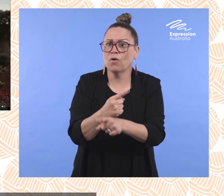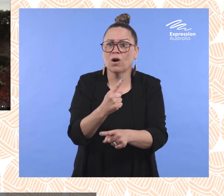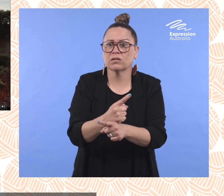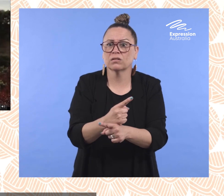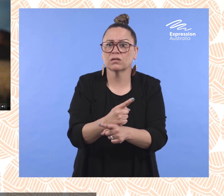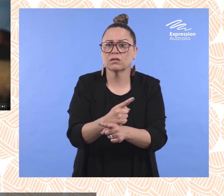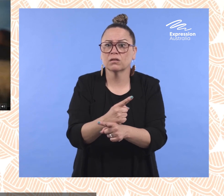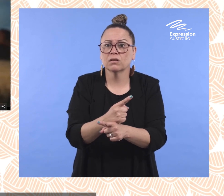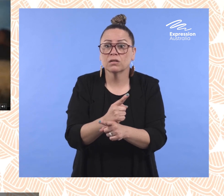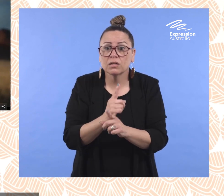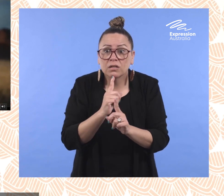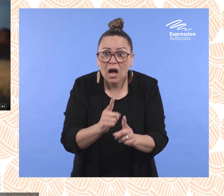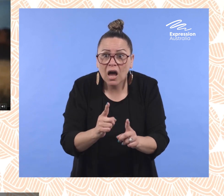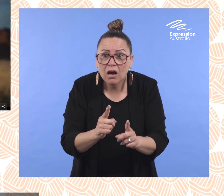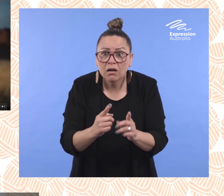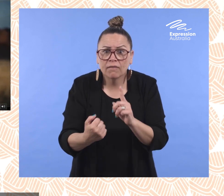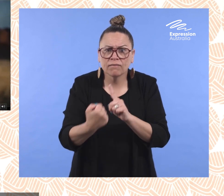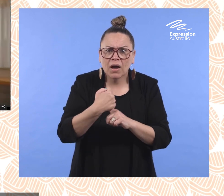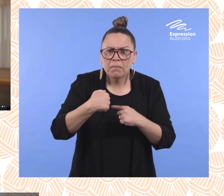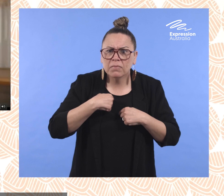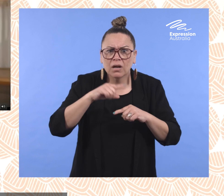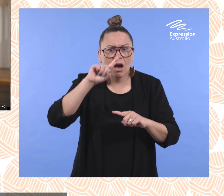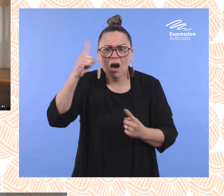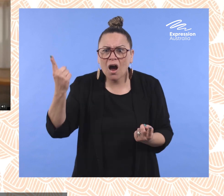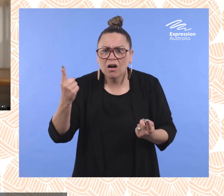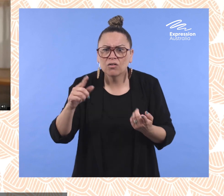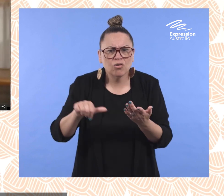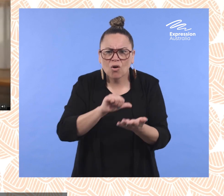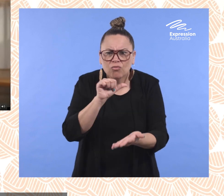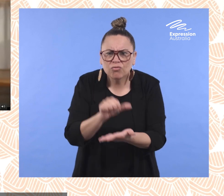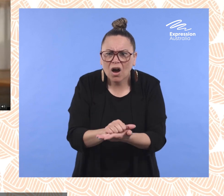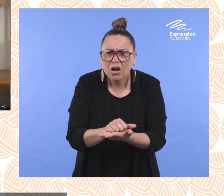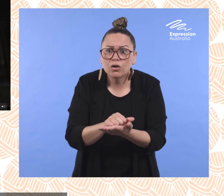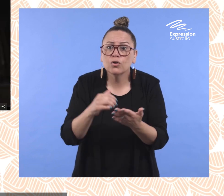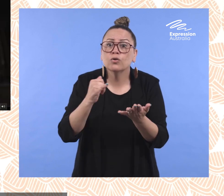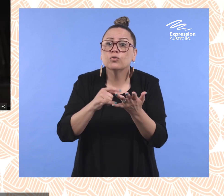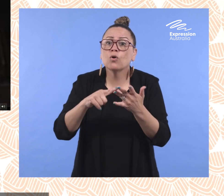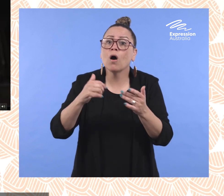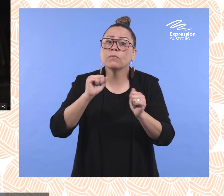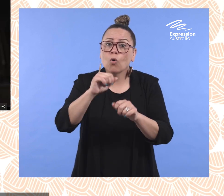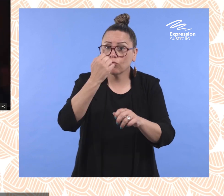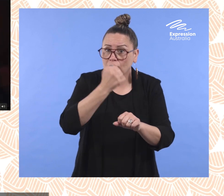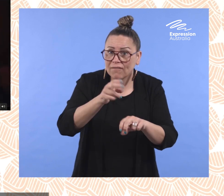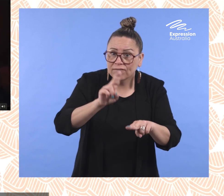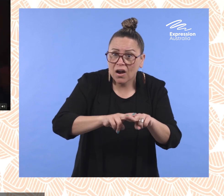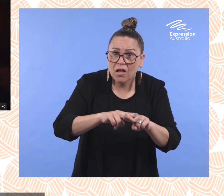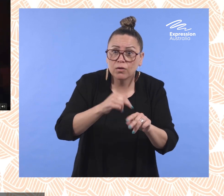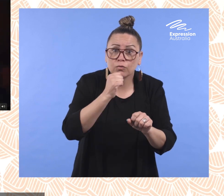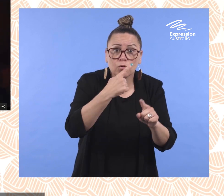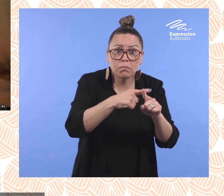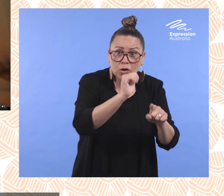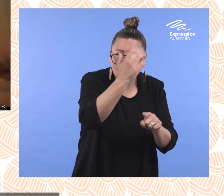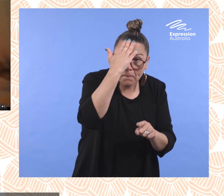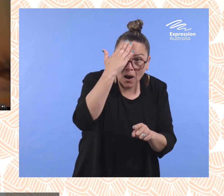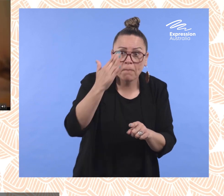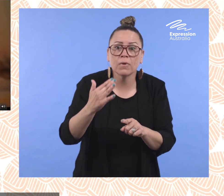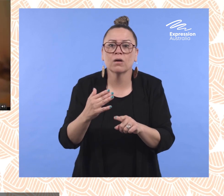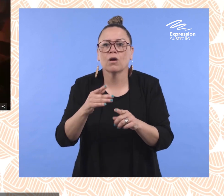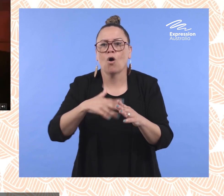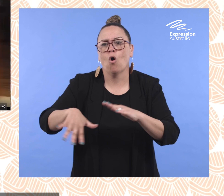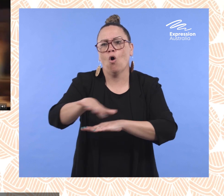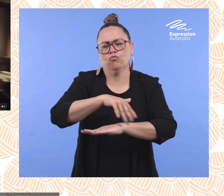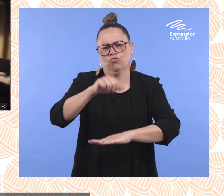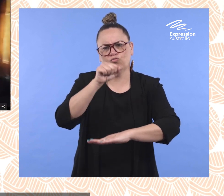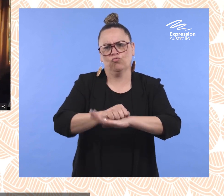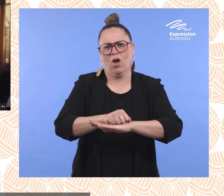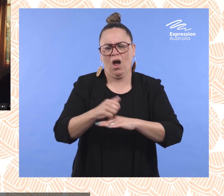which affected them. It wasn't right. So, me and your granddad. Me and your mum. The whole nation did something about